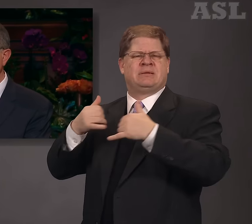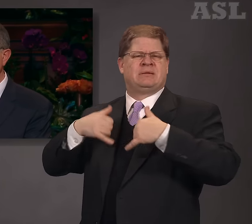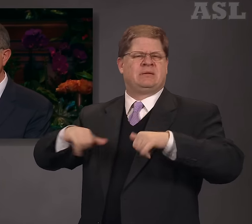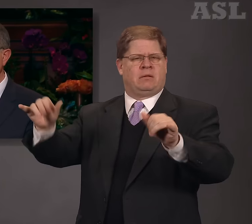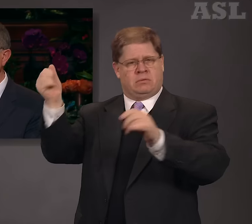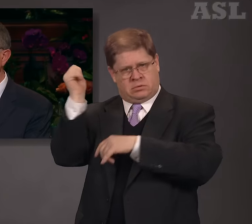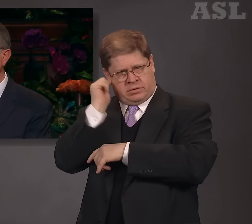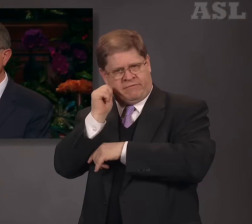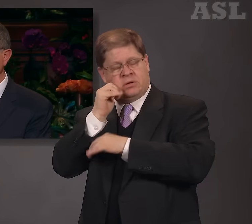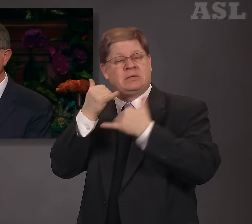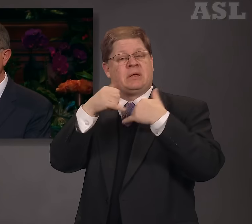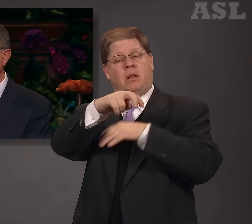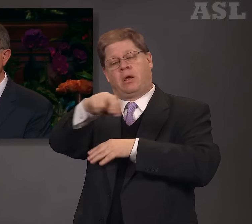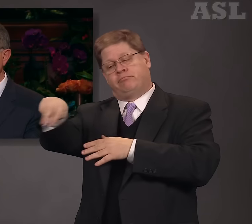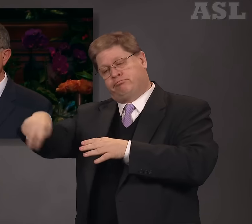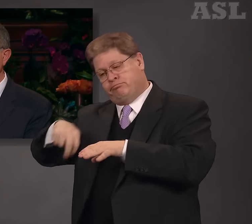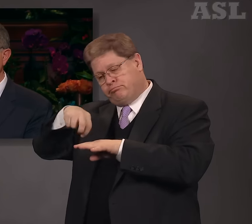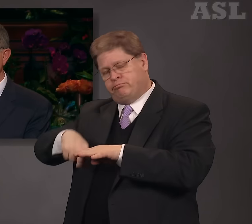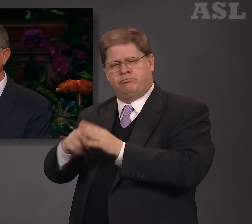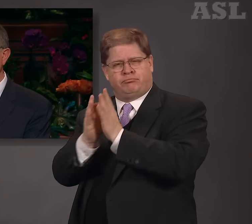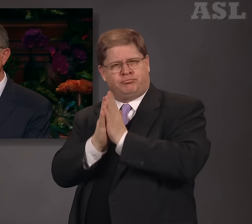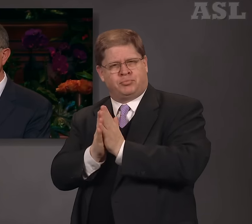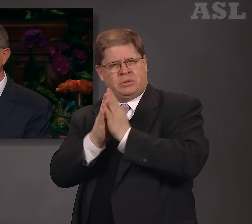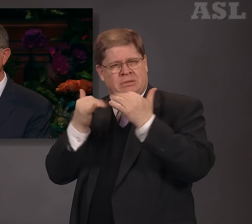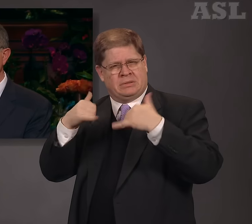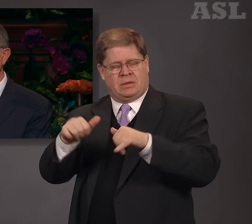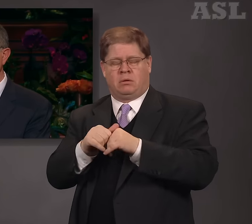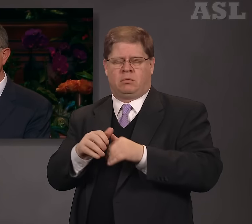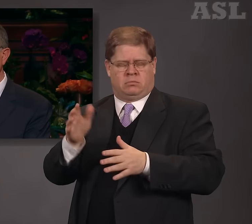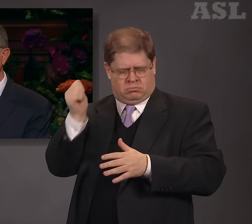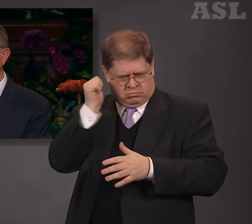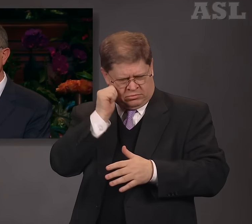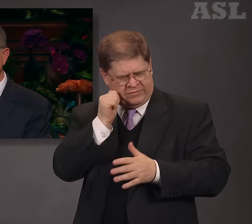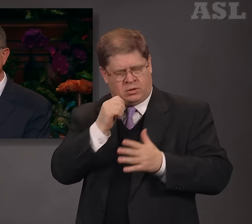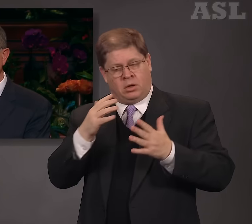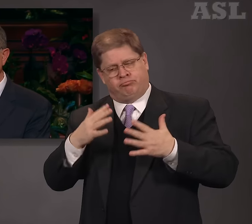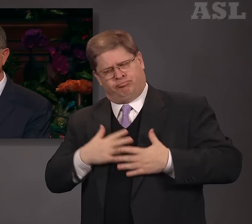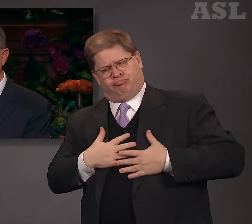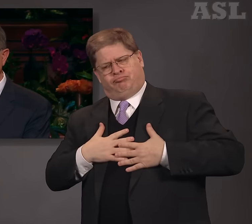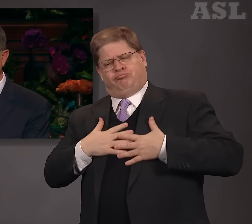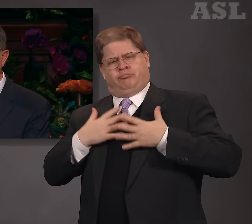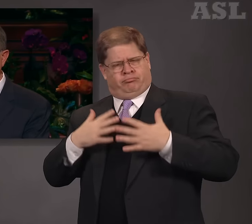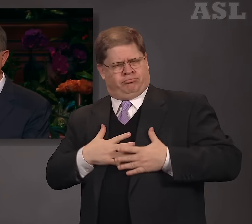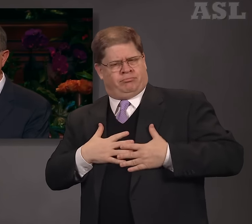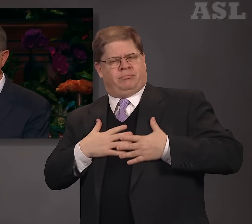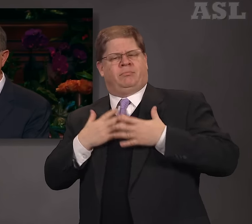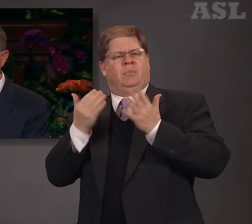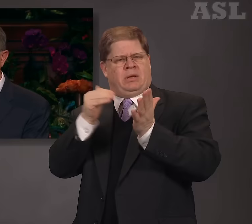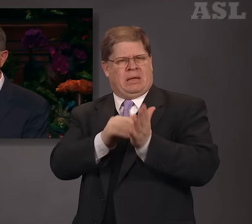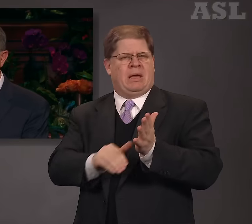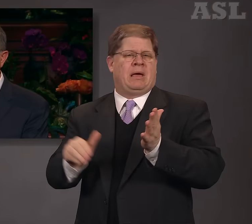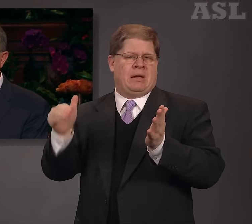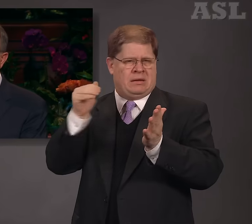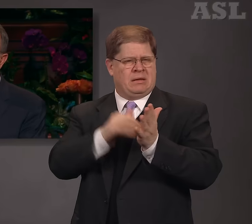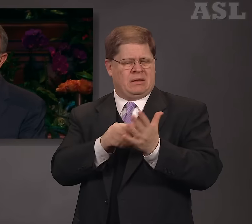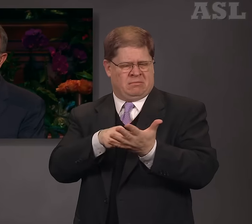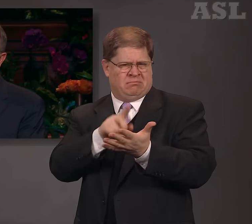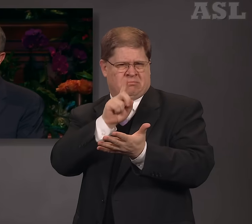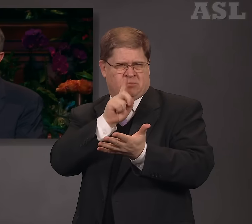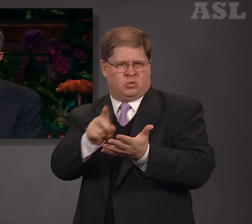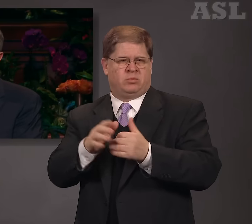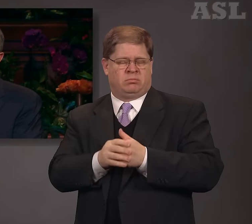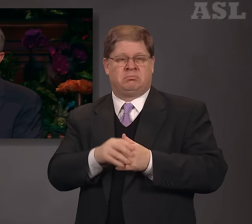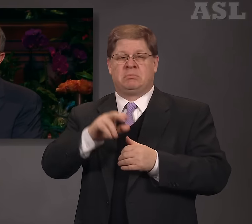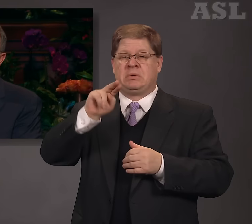the Book of Mormon and kneel in prayer, and the Holy Ghost confirms its truths over and over again. Nephi said